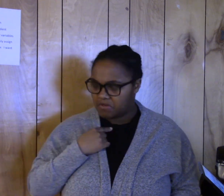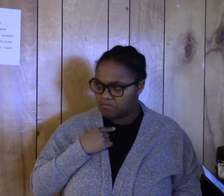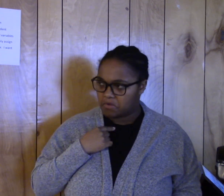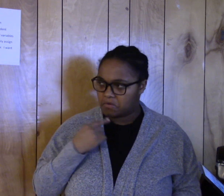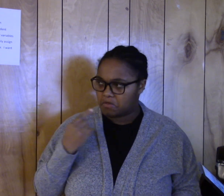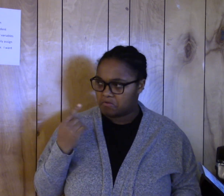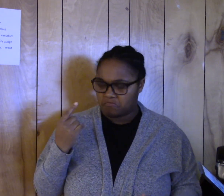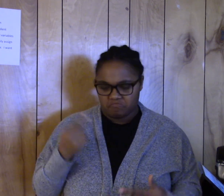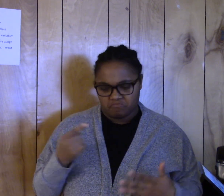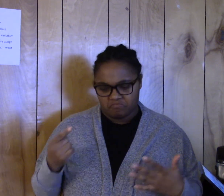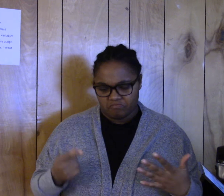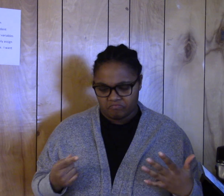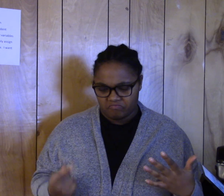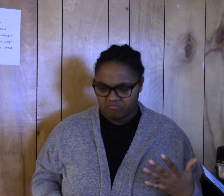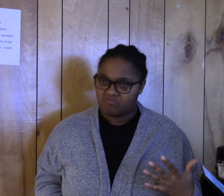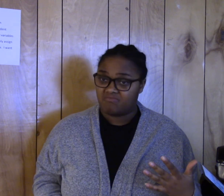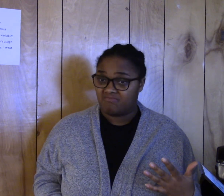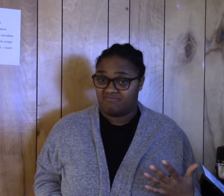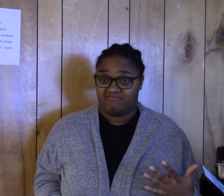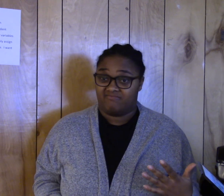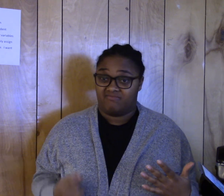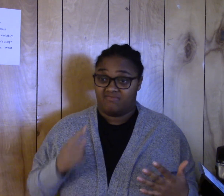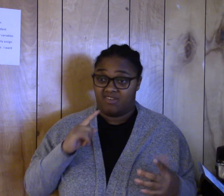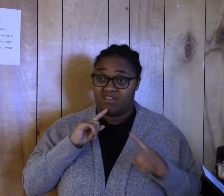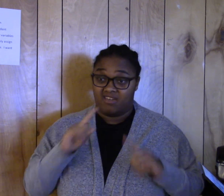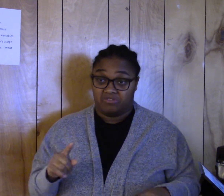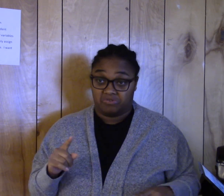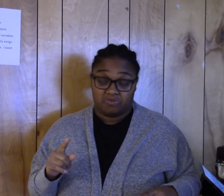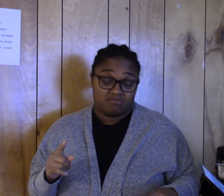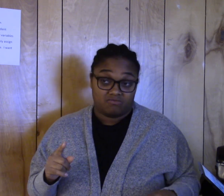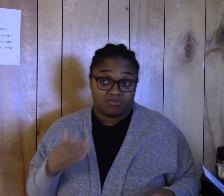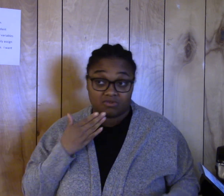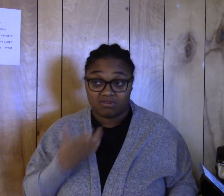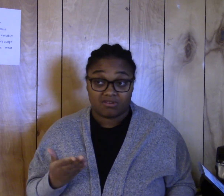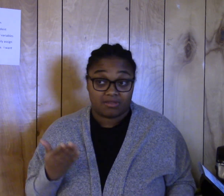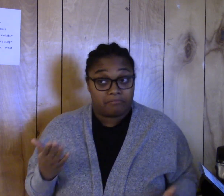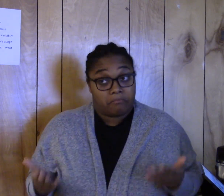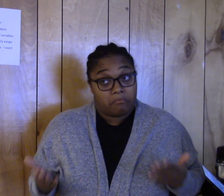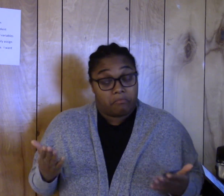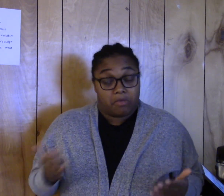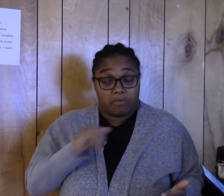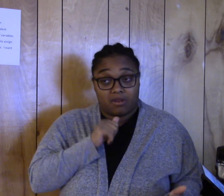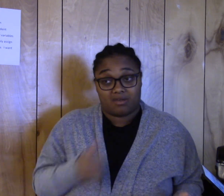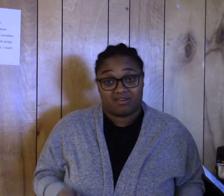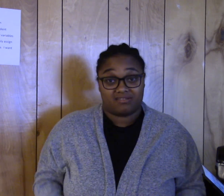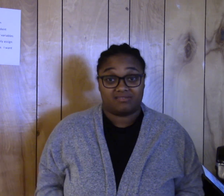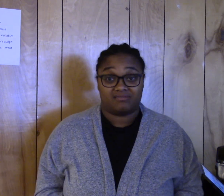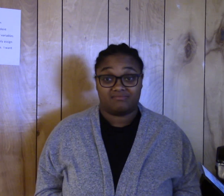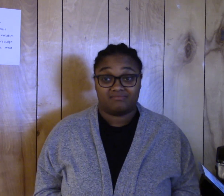There may not be a good answer to that, or not one that you can ever figure out.